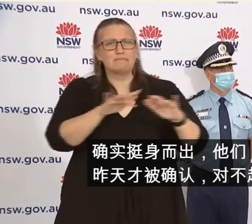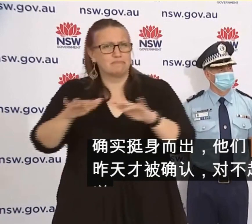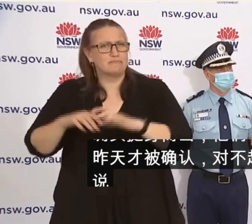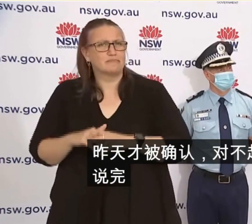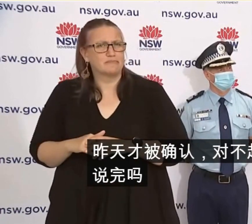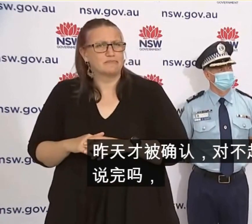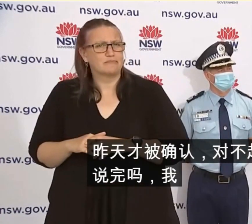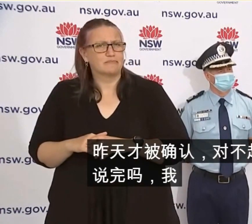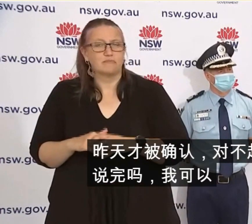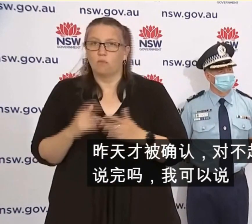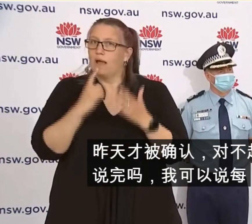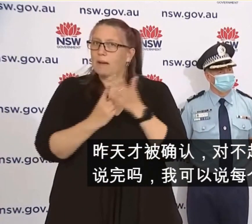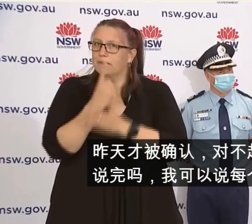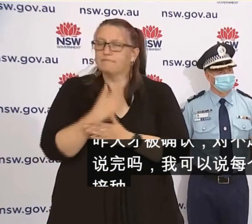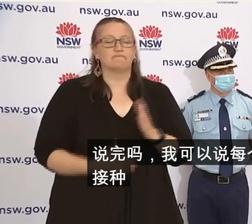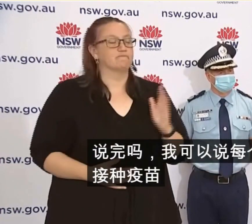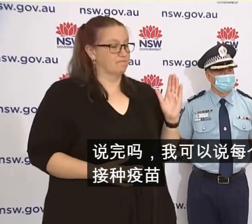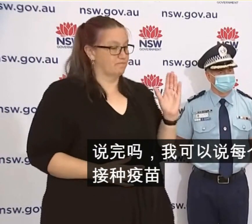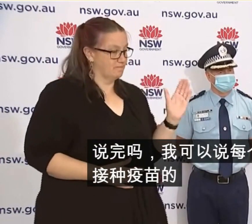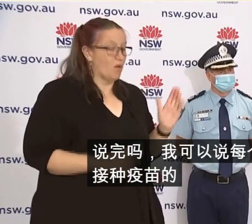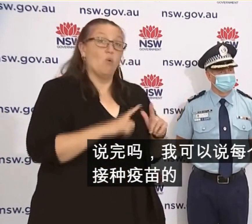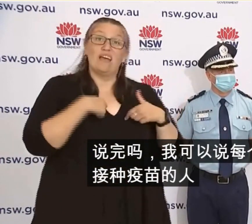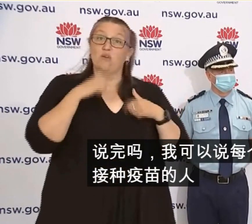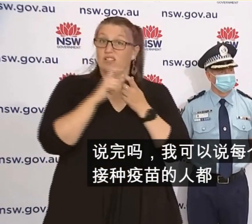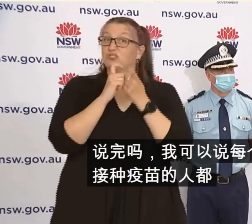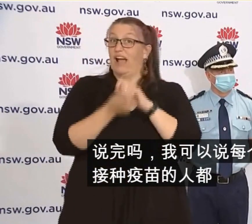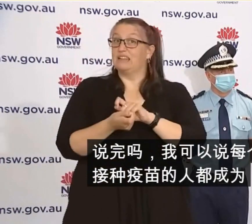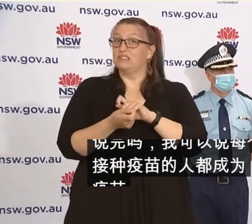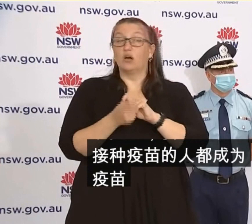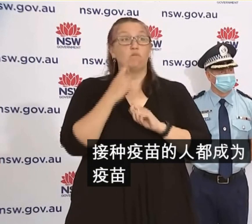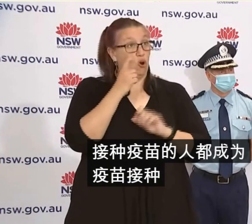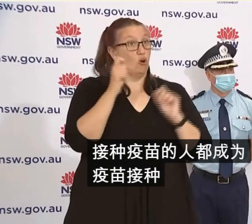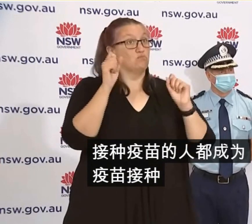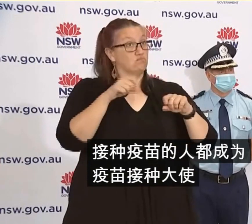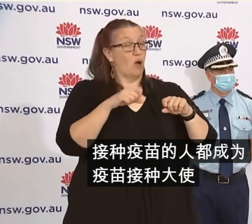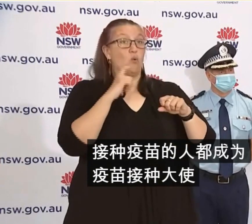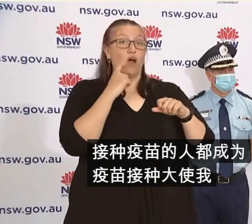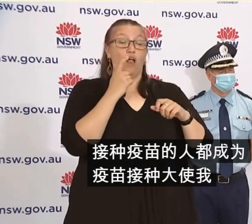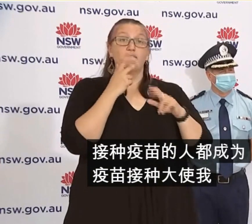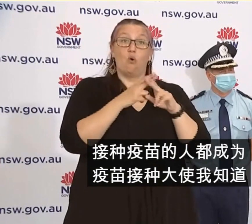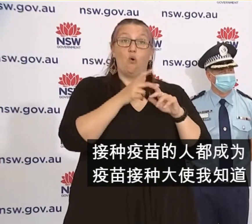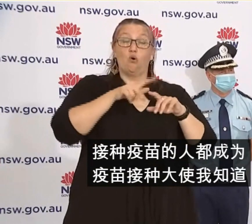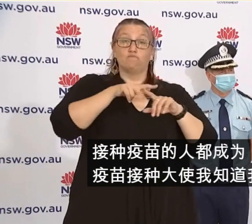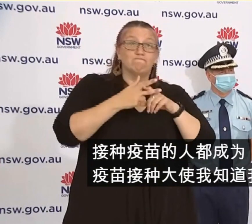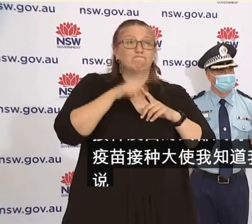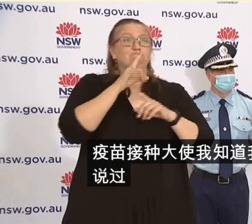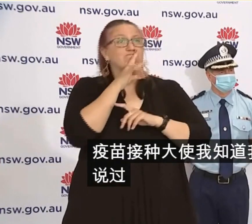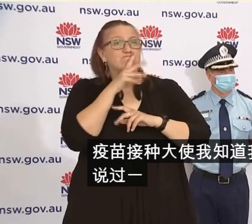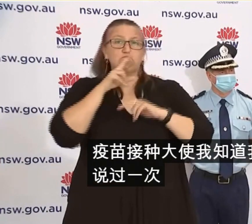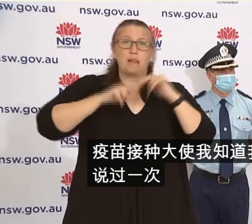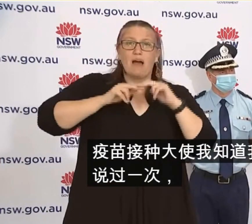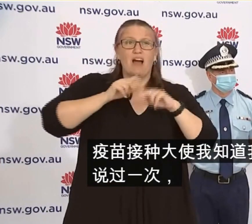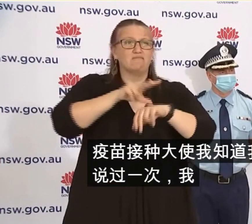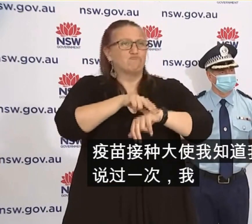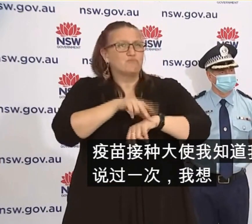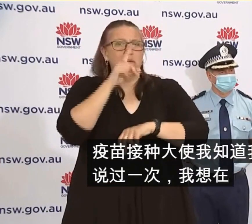Sorry, Clinton, can I just finish? And can I say, everybody who gets vaccinated, everybody, becomes an ambassador for vaccination. I know I've said this